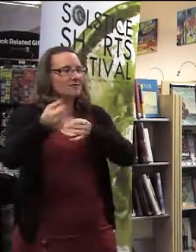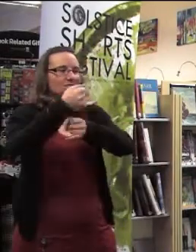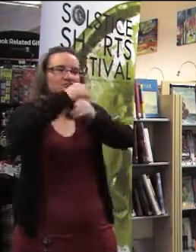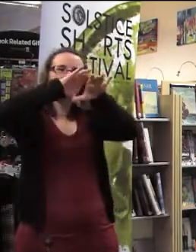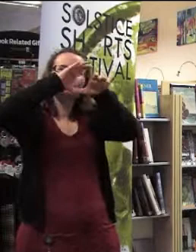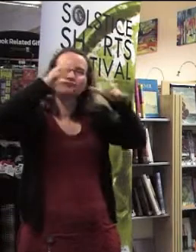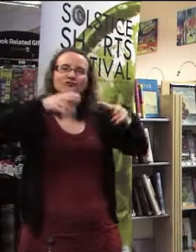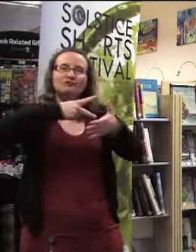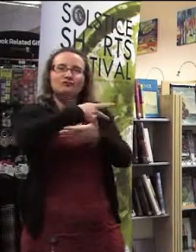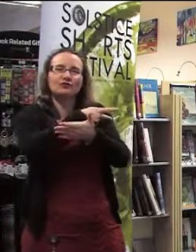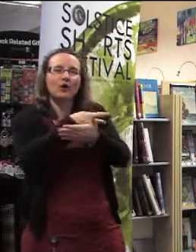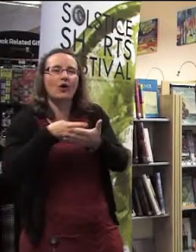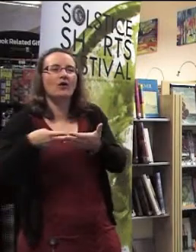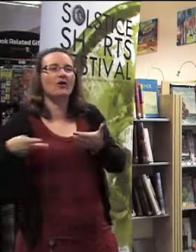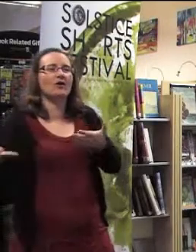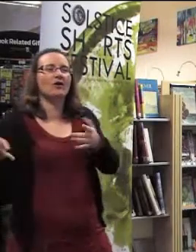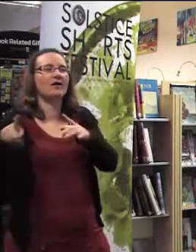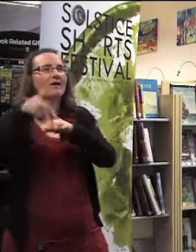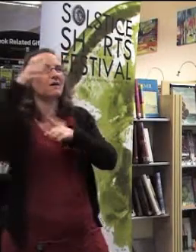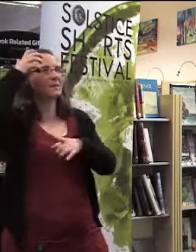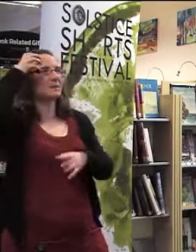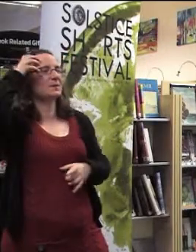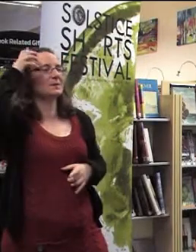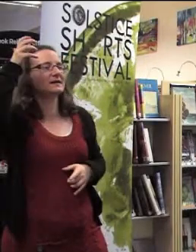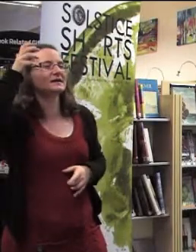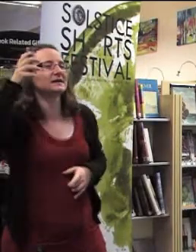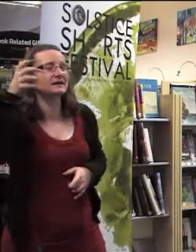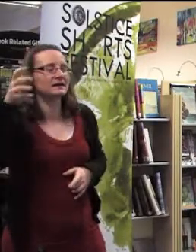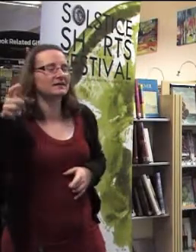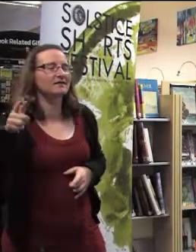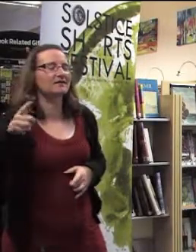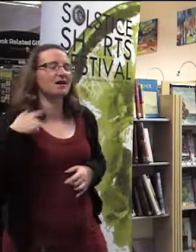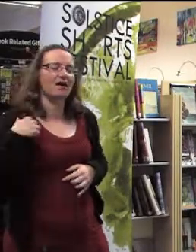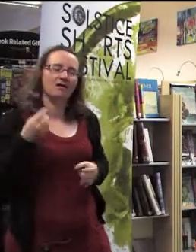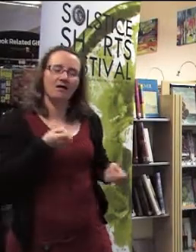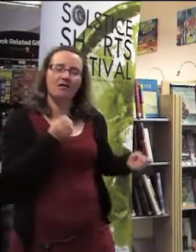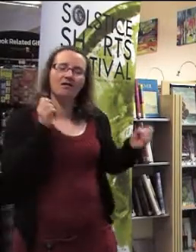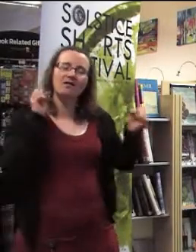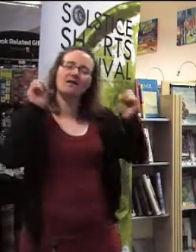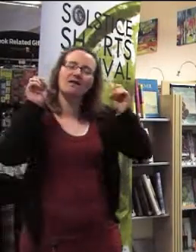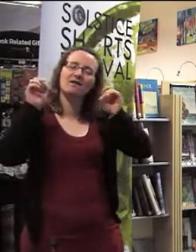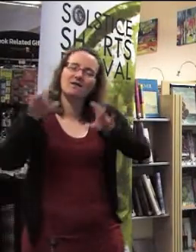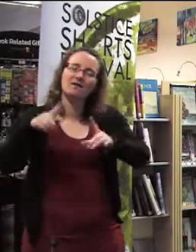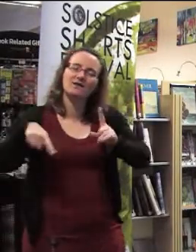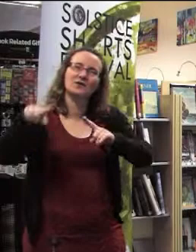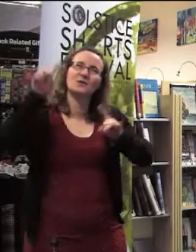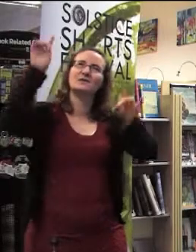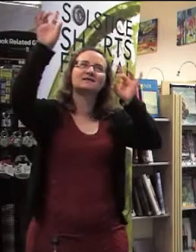queen that you are, I'll cover you with stars.